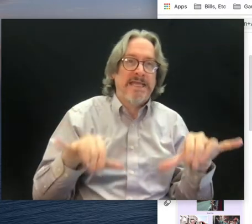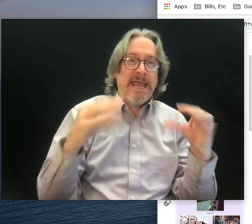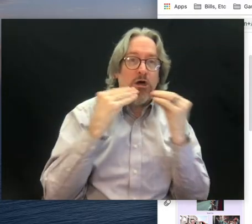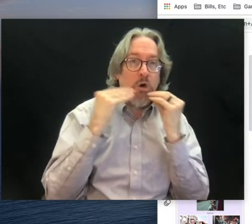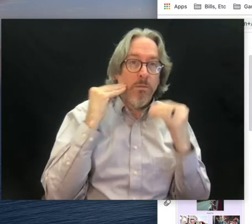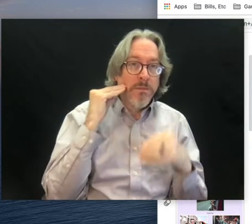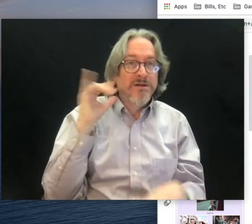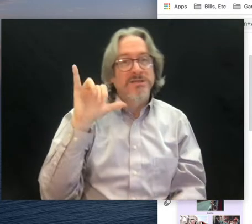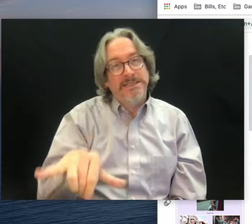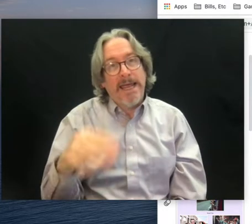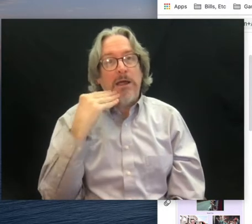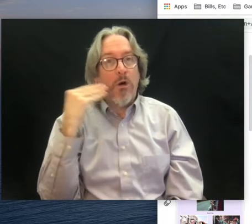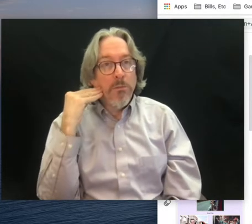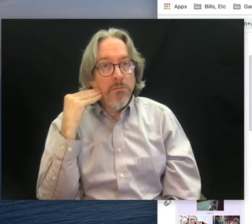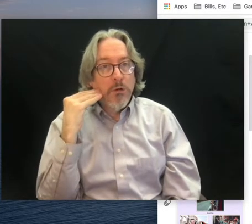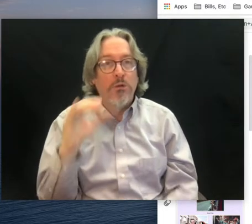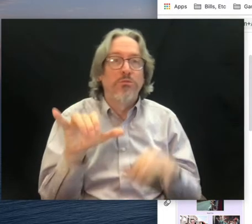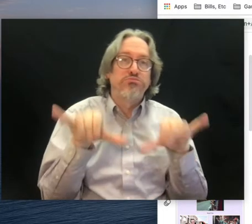Stay home,